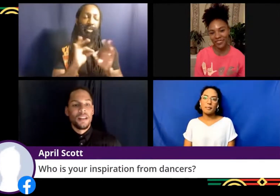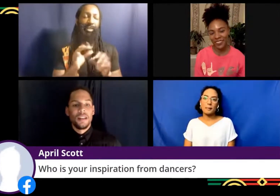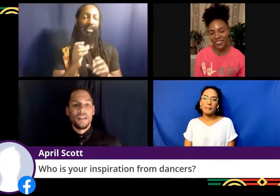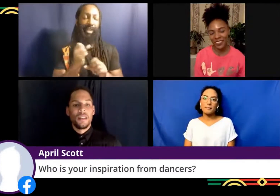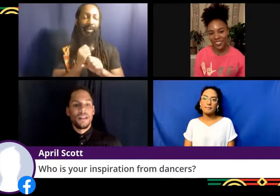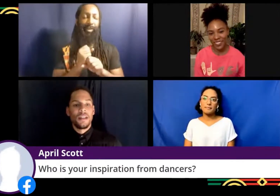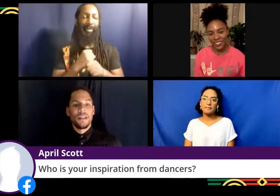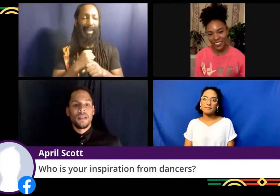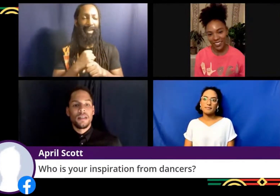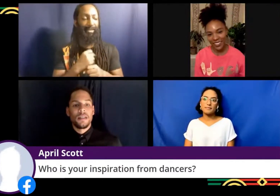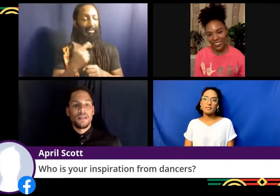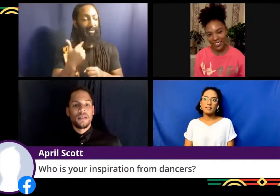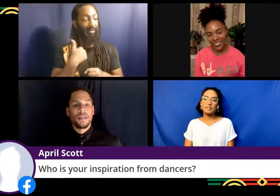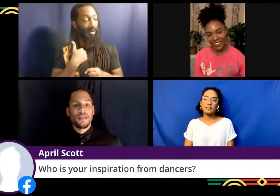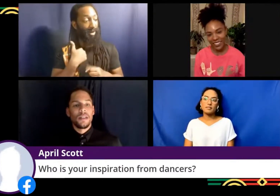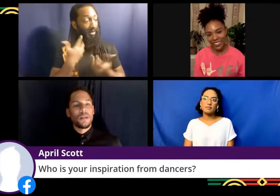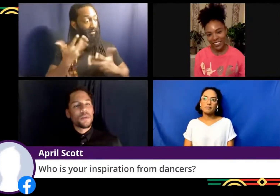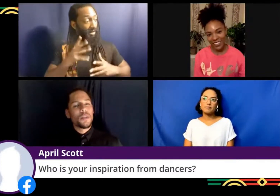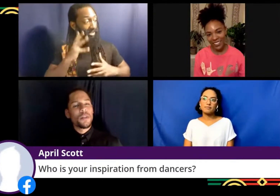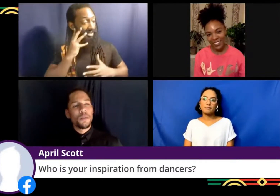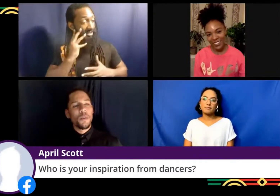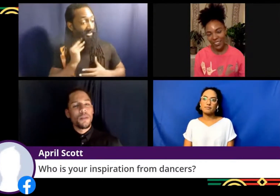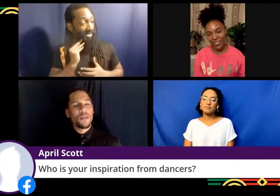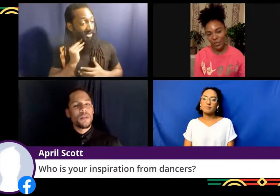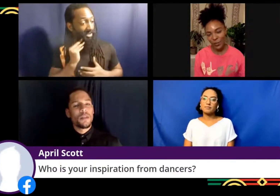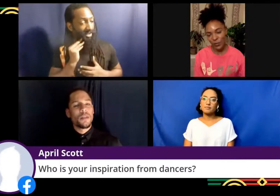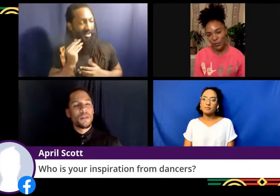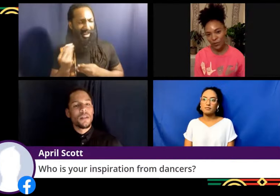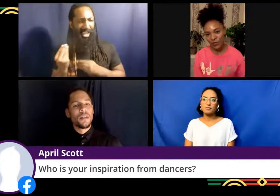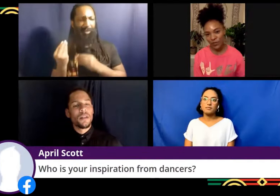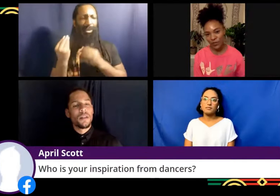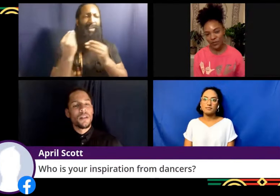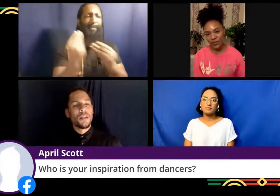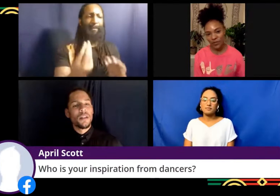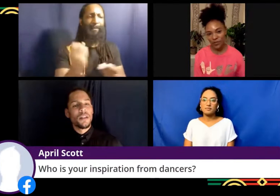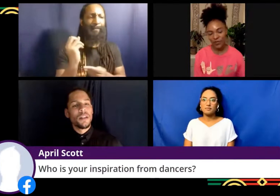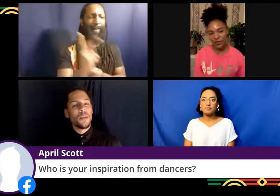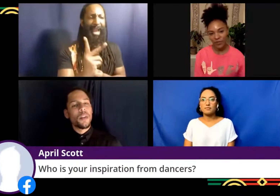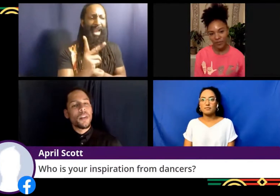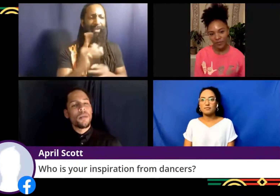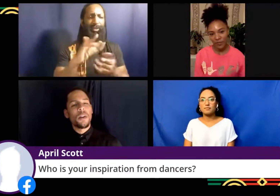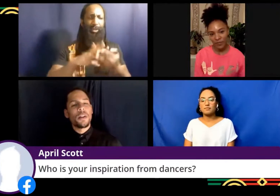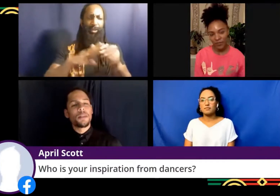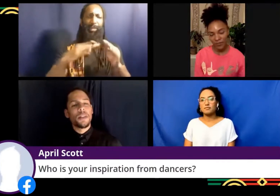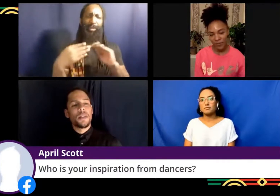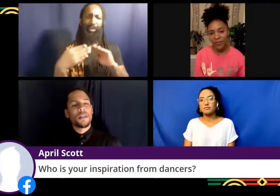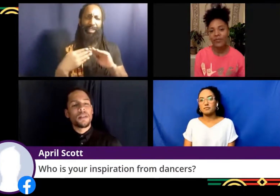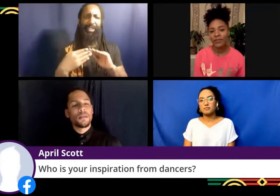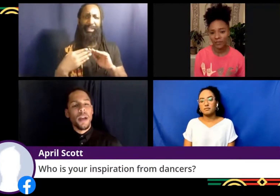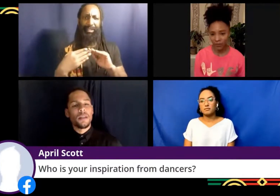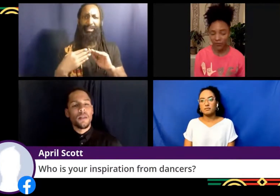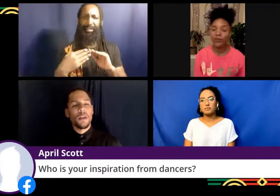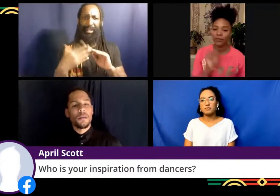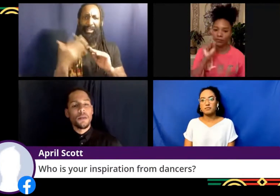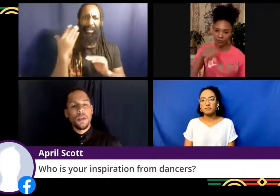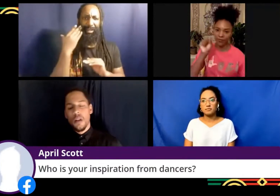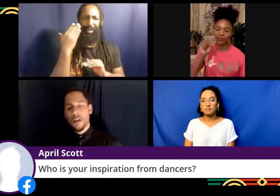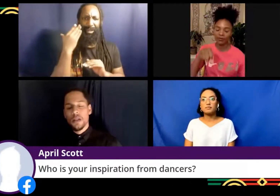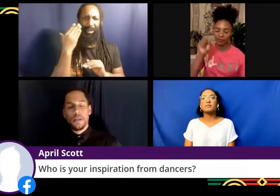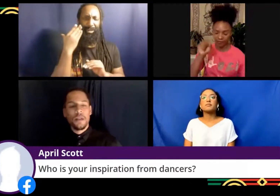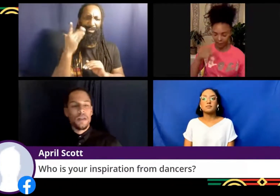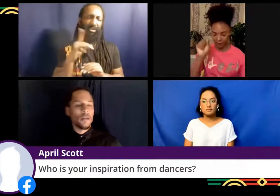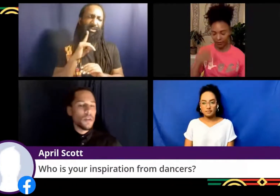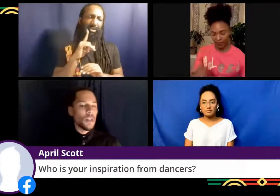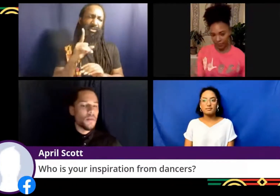I mean, it's really important that we give our experiences back to our community.